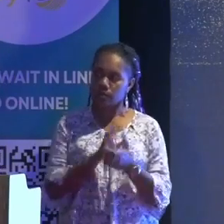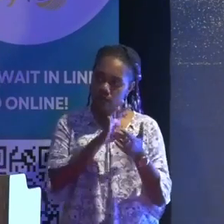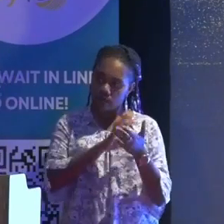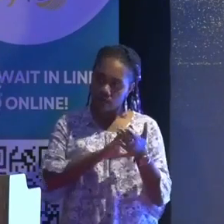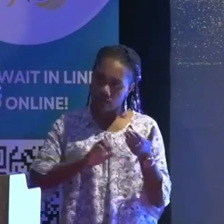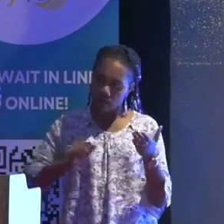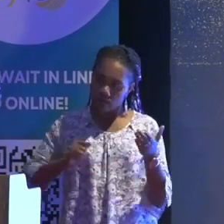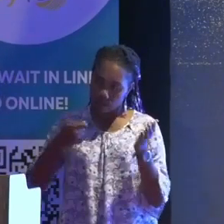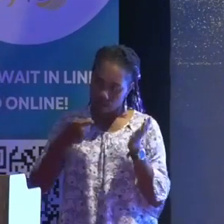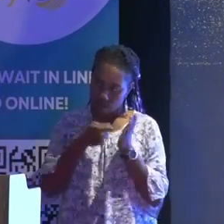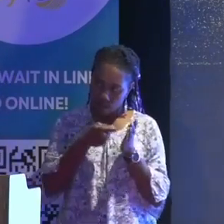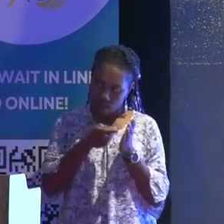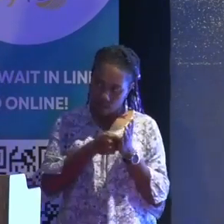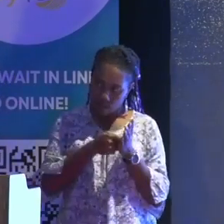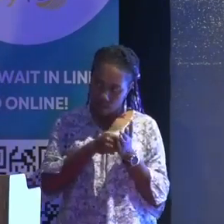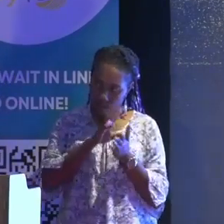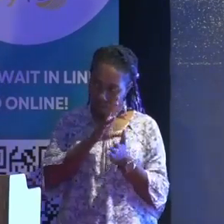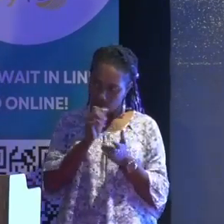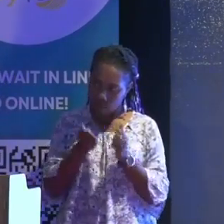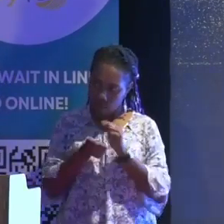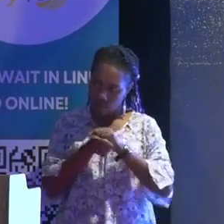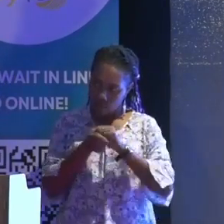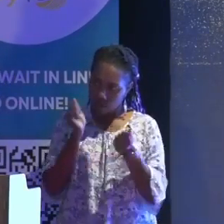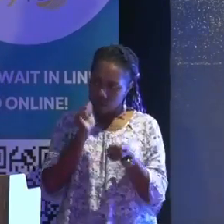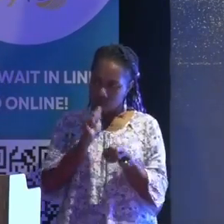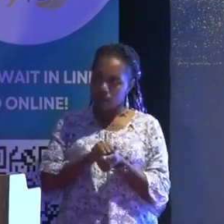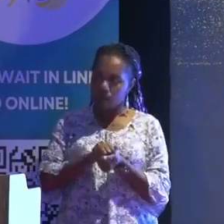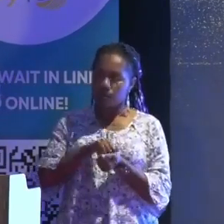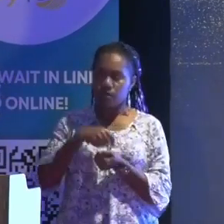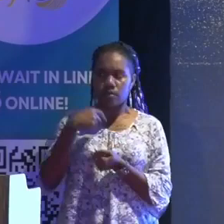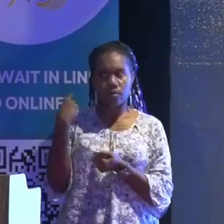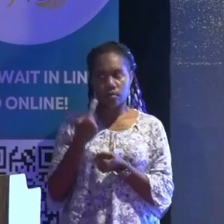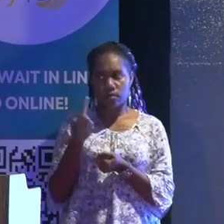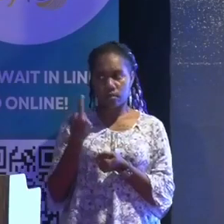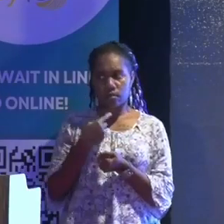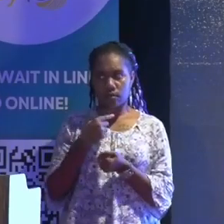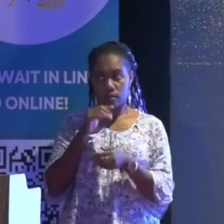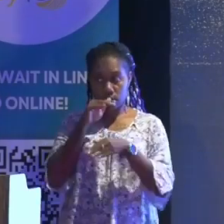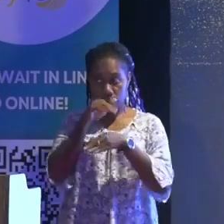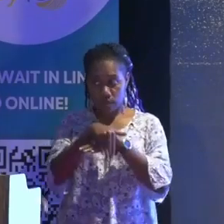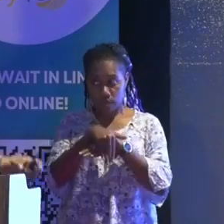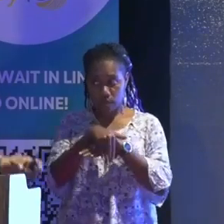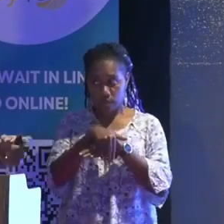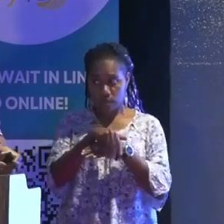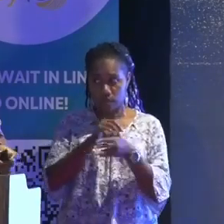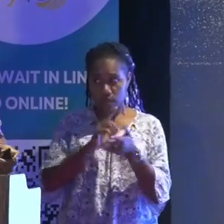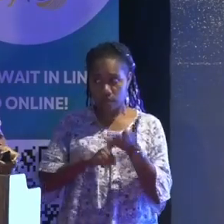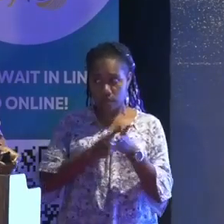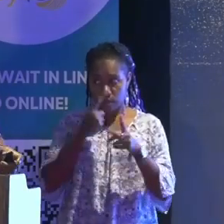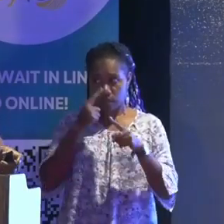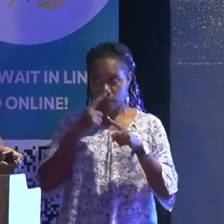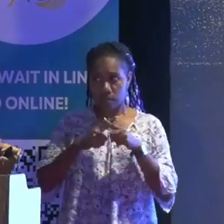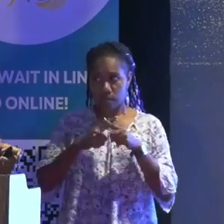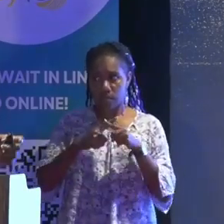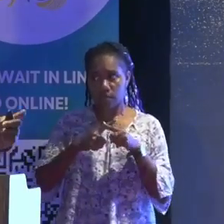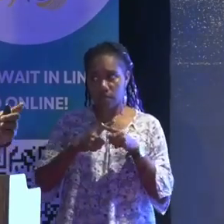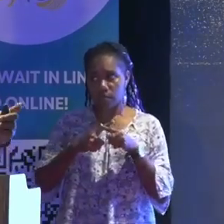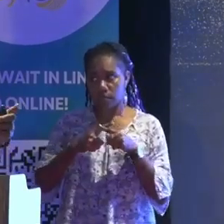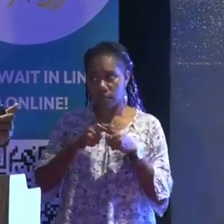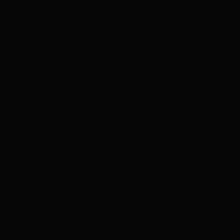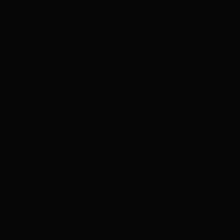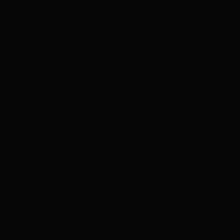the employees whose salary wages are above the tax-free threshold. If you are giving them a salary